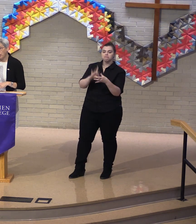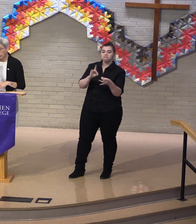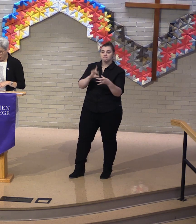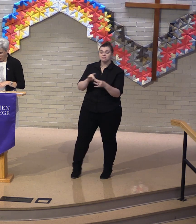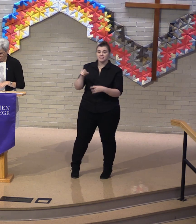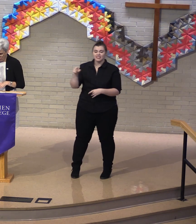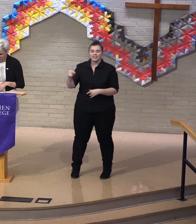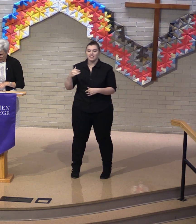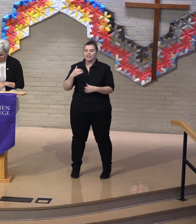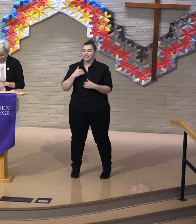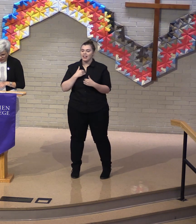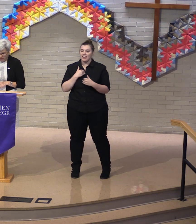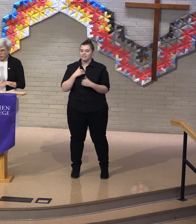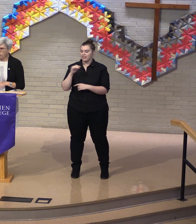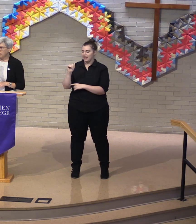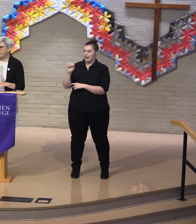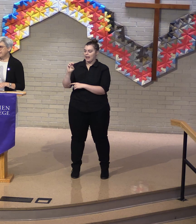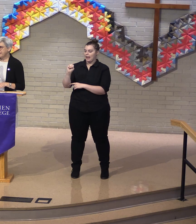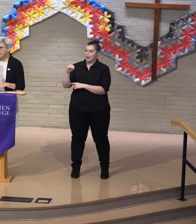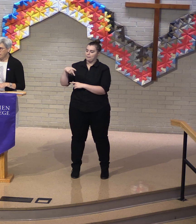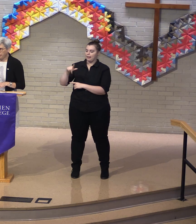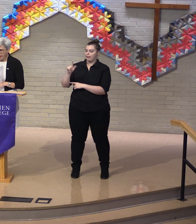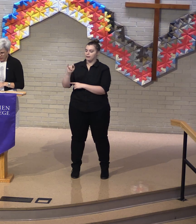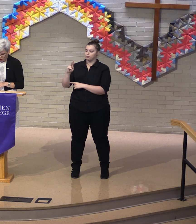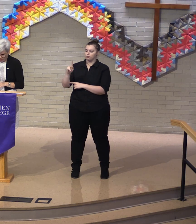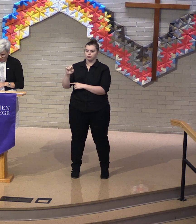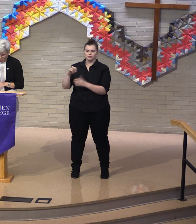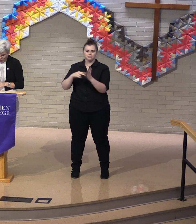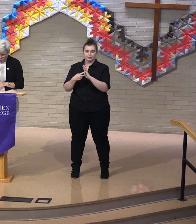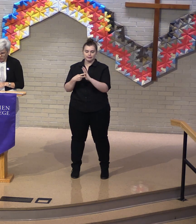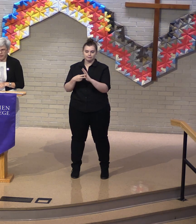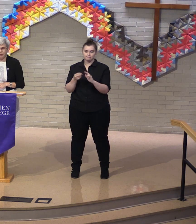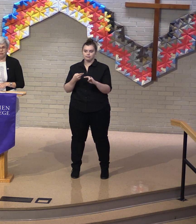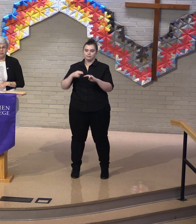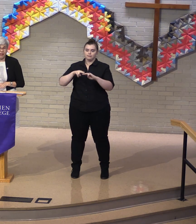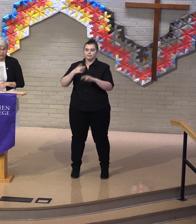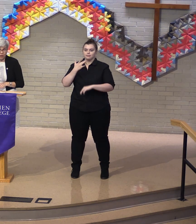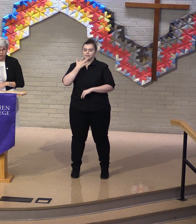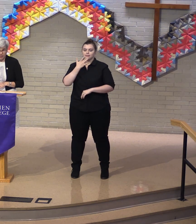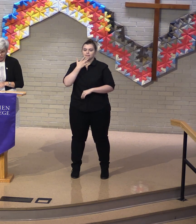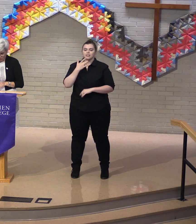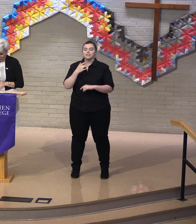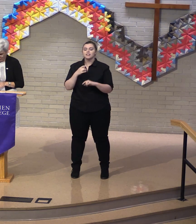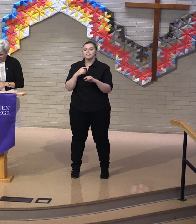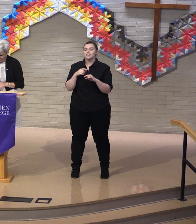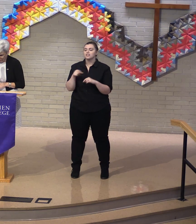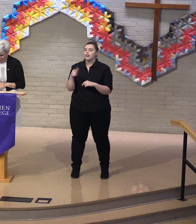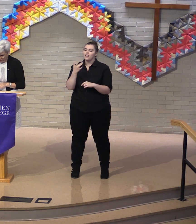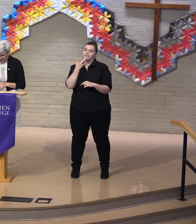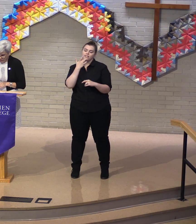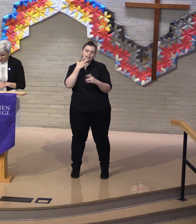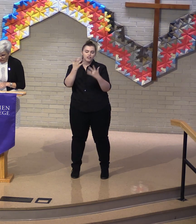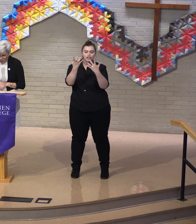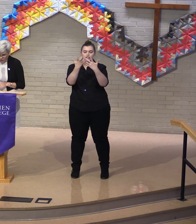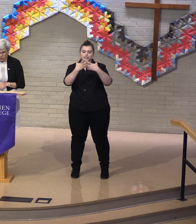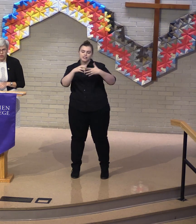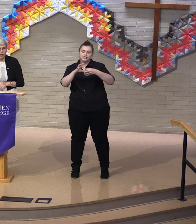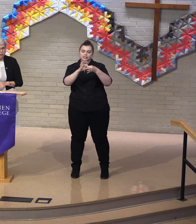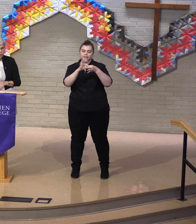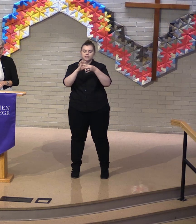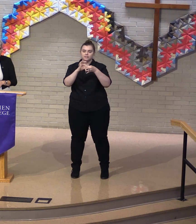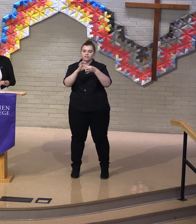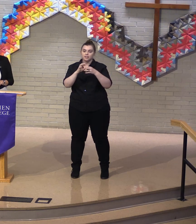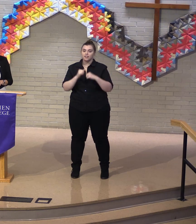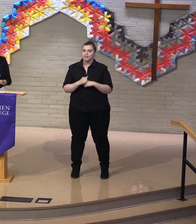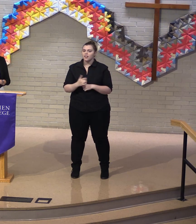of amplitude, the word that sensory experts use to name flavor synergy. Flavors that are